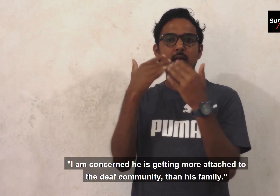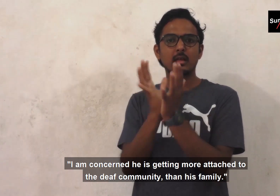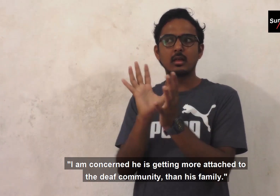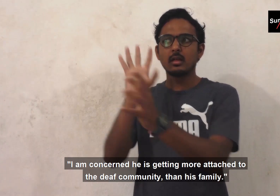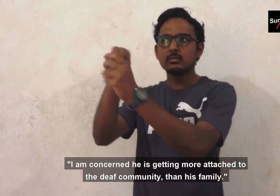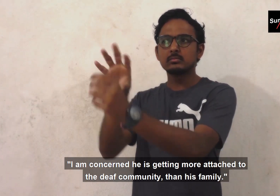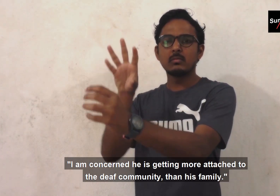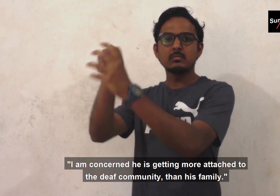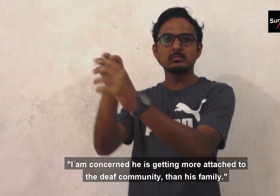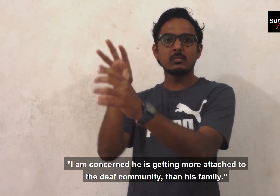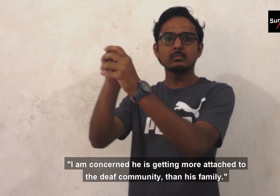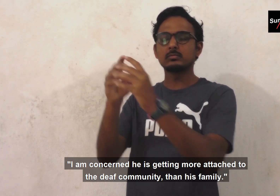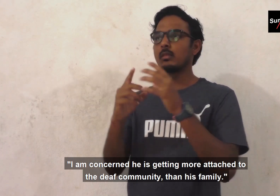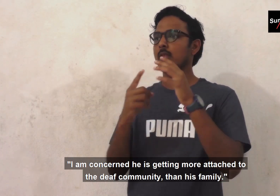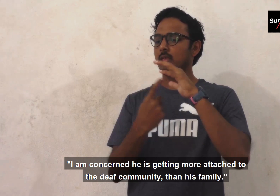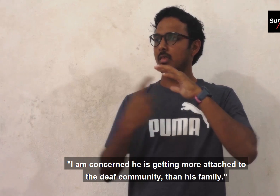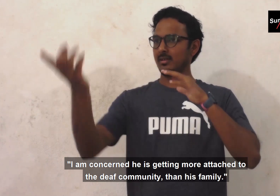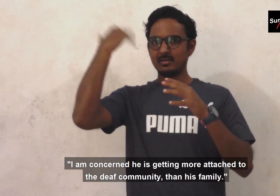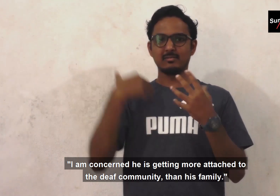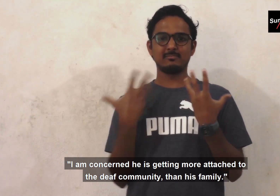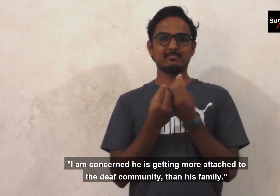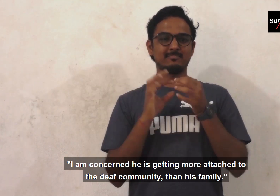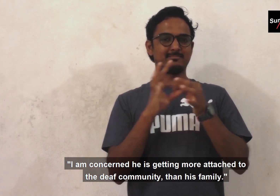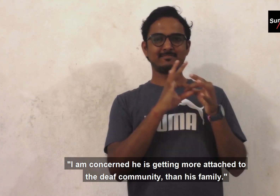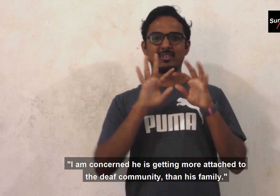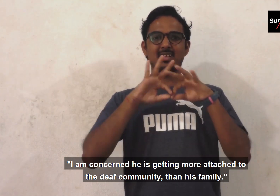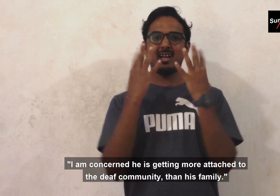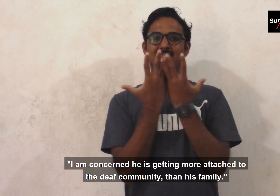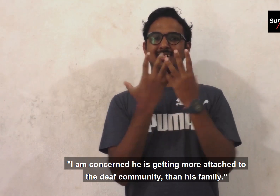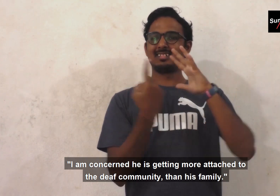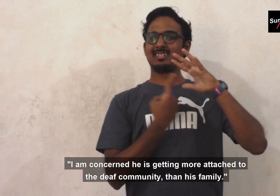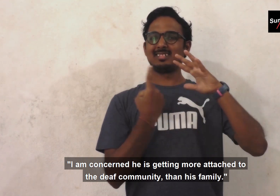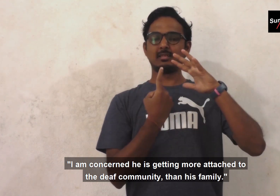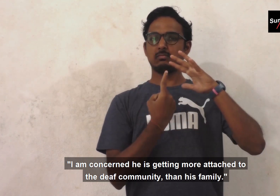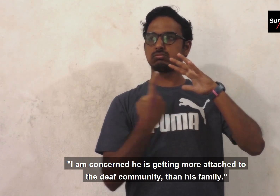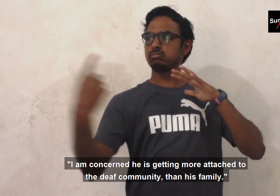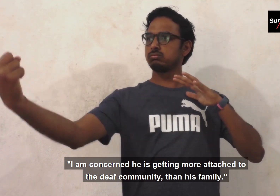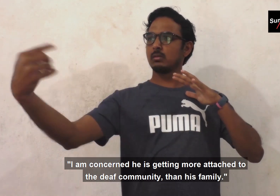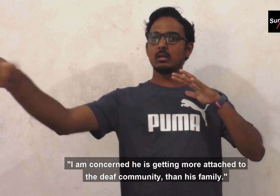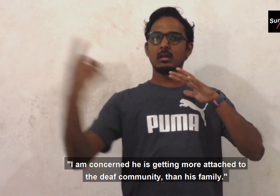I am concerned he is getting more attached to the deaf community, than his family.